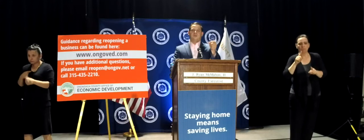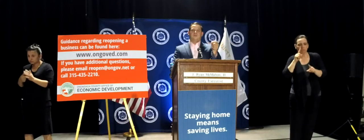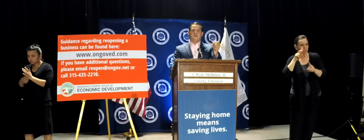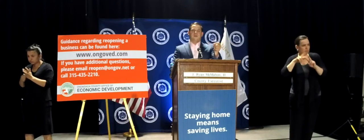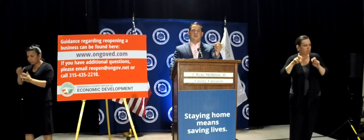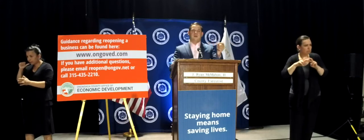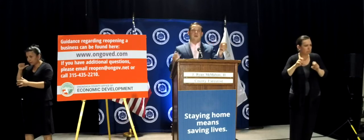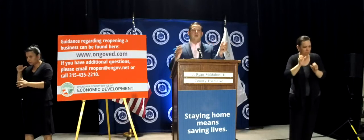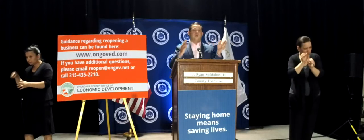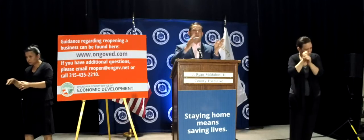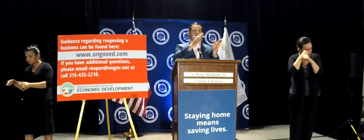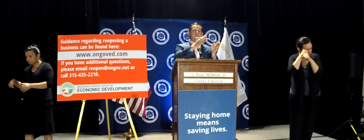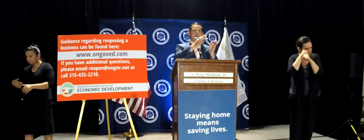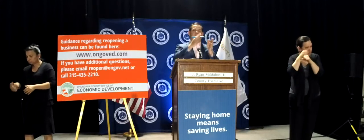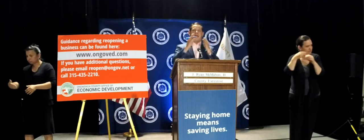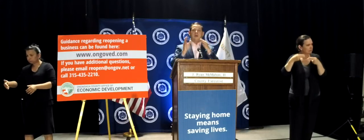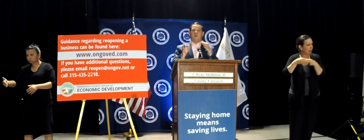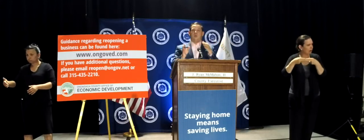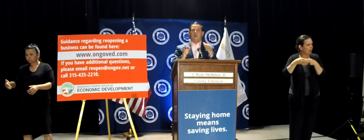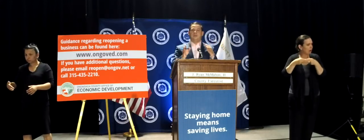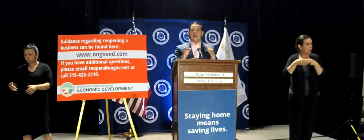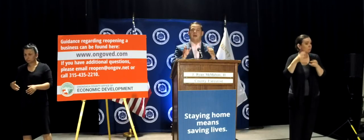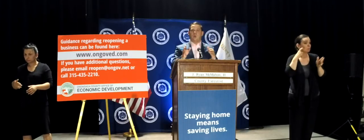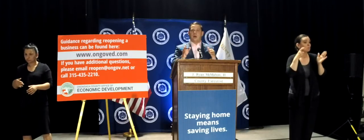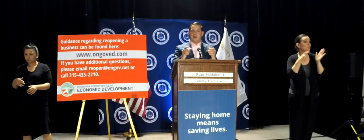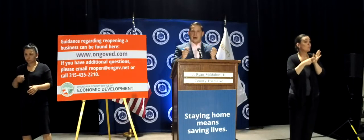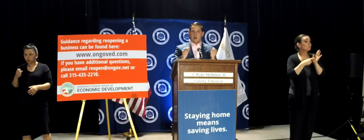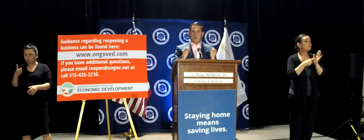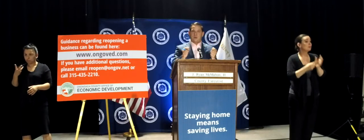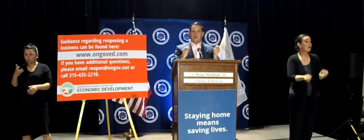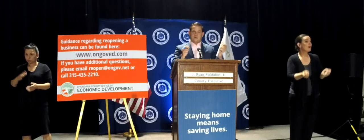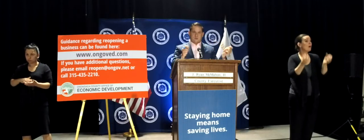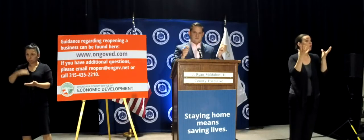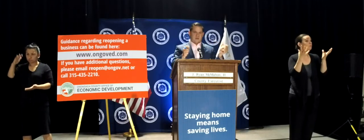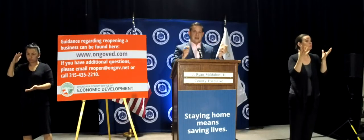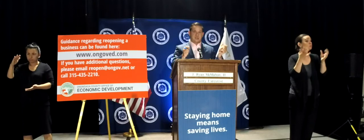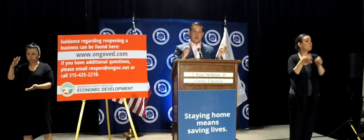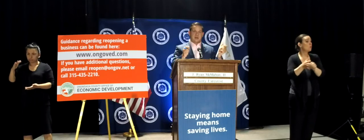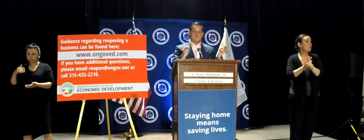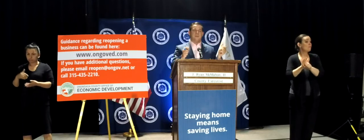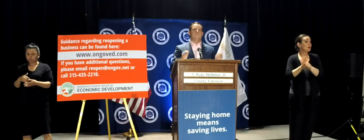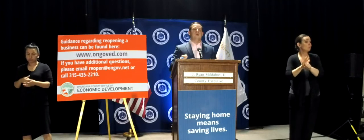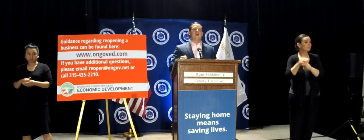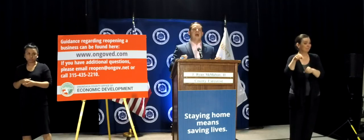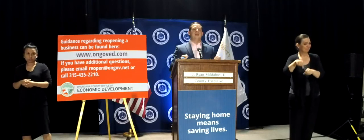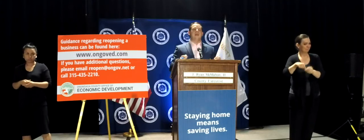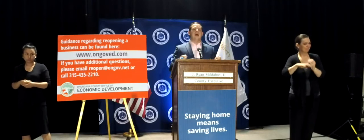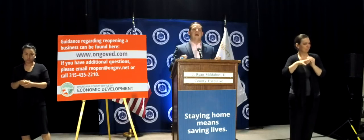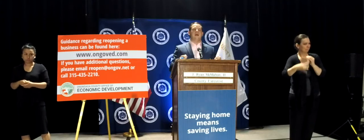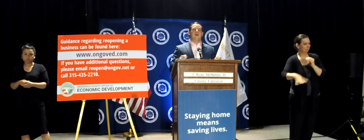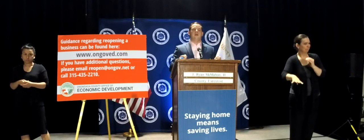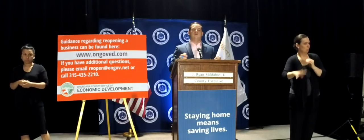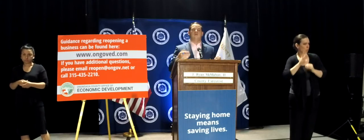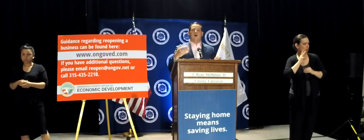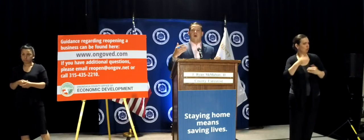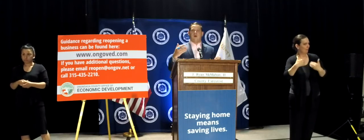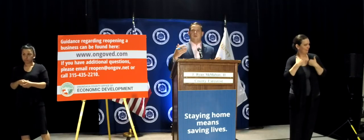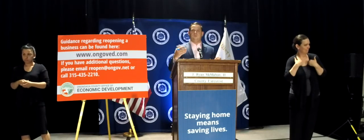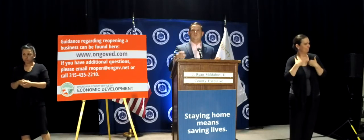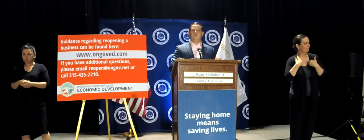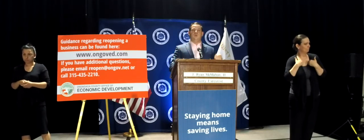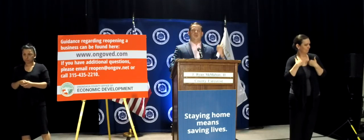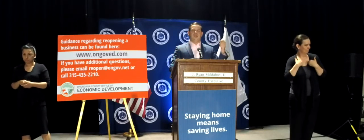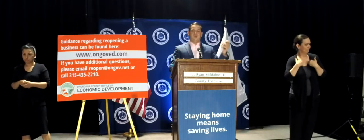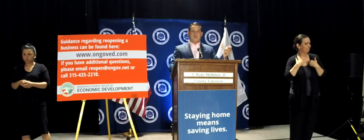wastewater treatment facility. We can compare that with real data right now to fact check it. And then in the